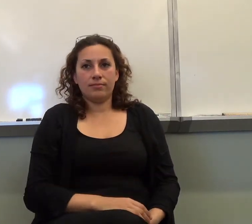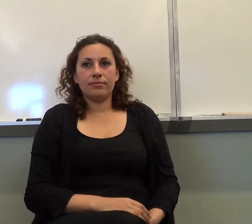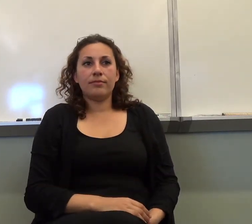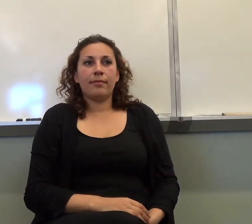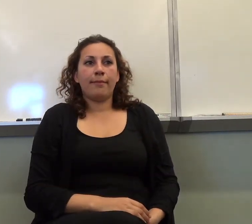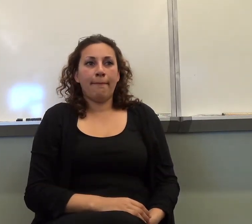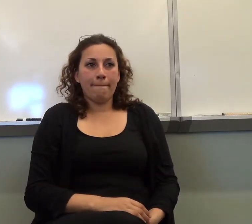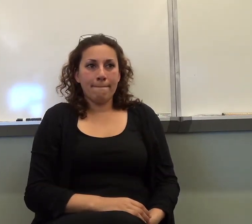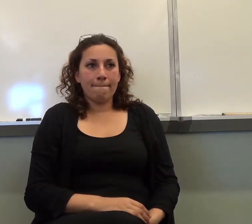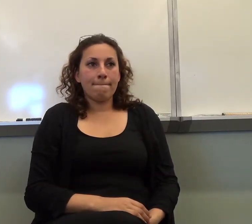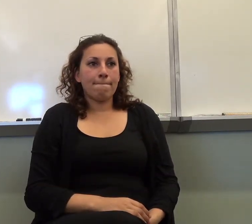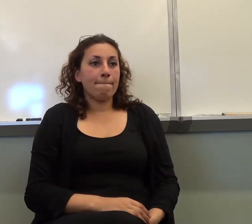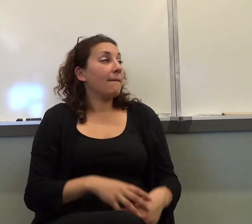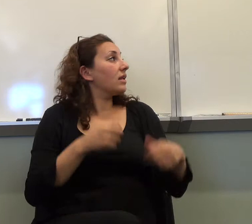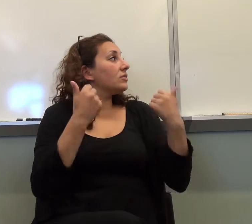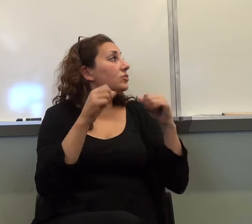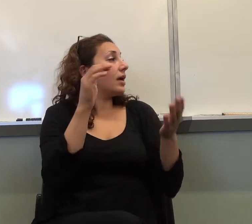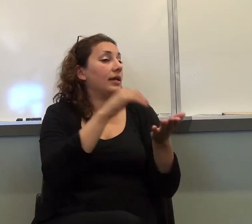Now let's do it this way, -5 cubed,